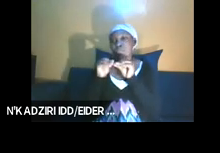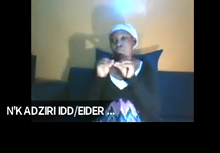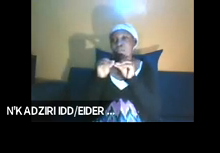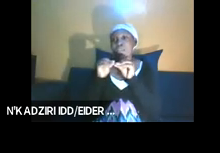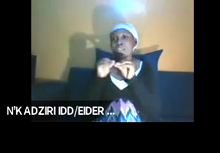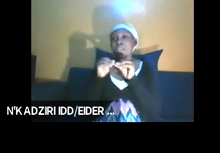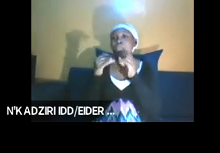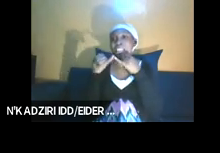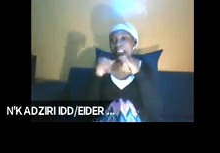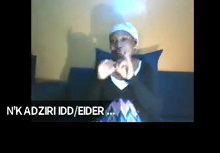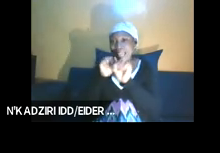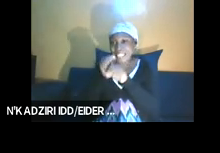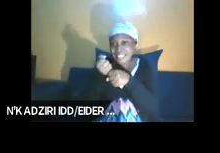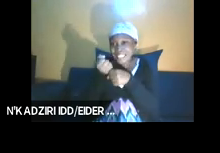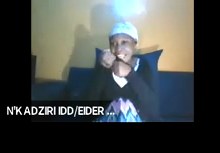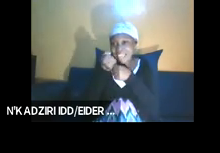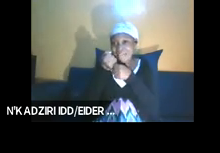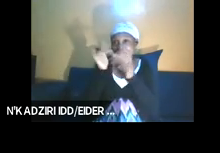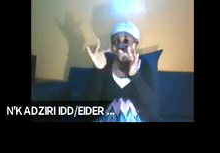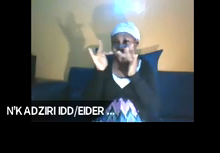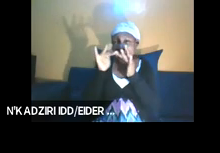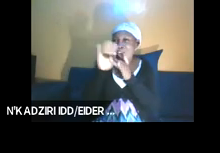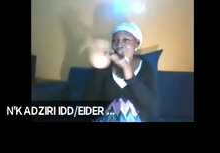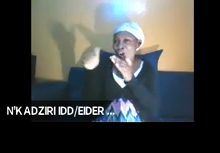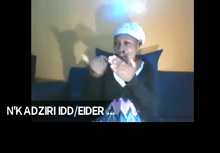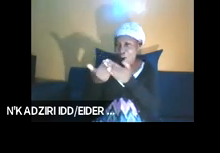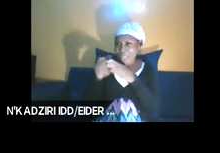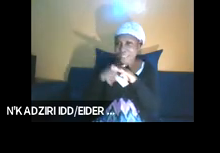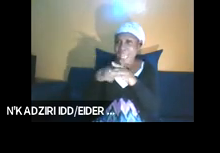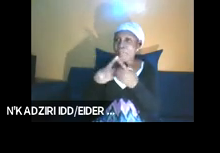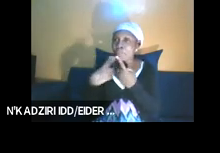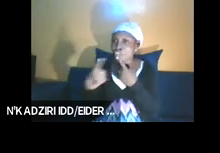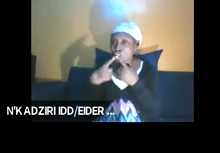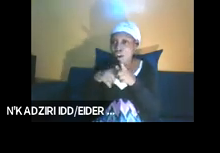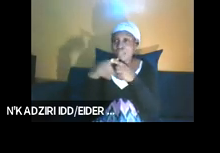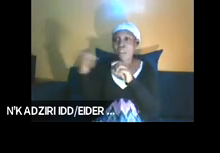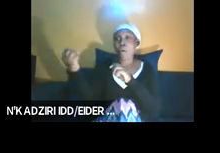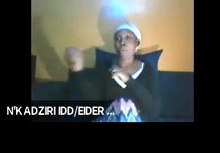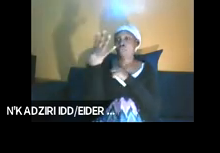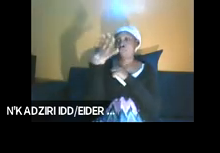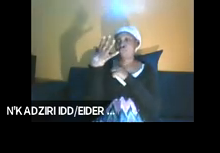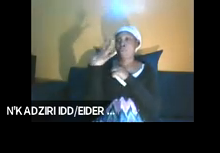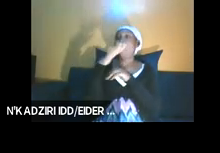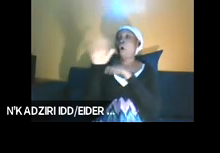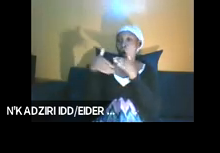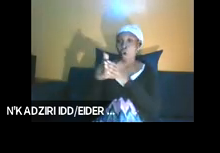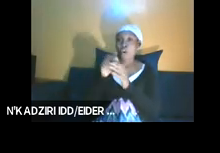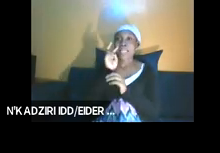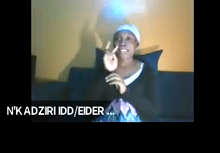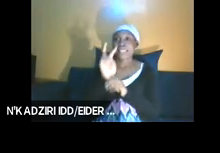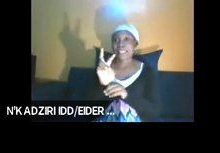bandwidth of all of us here. And when you're speaking, you're going to spotlight you so that we can see you and know